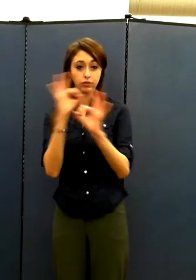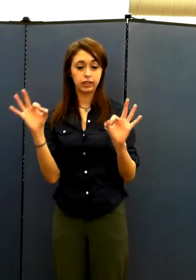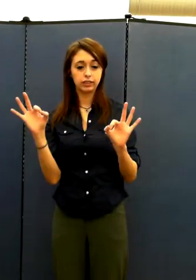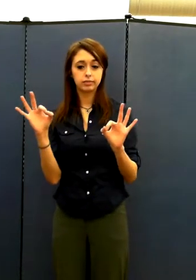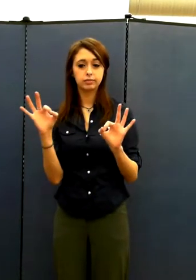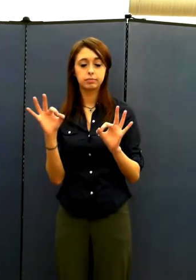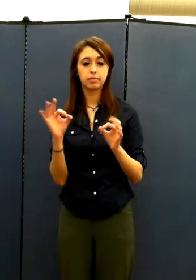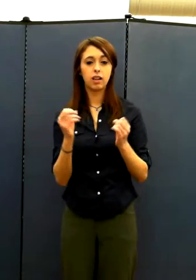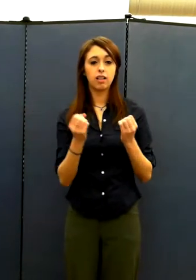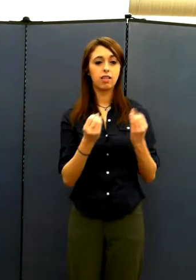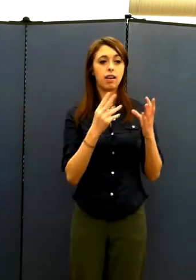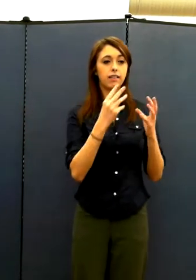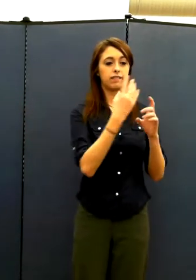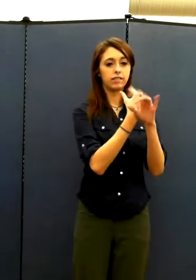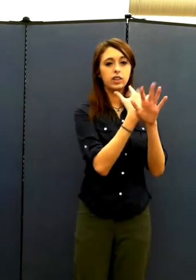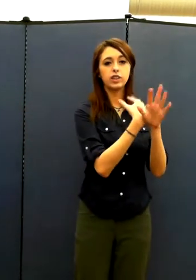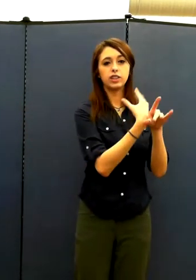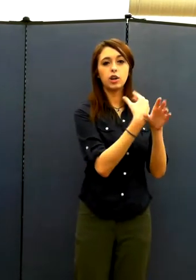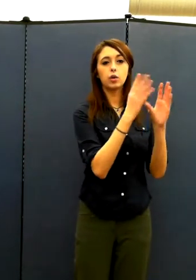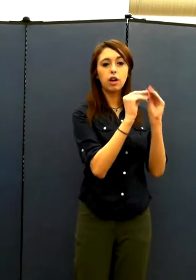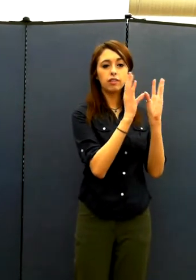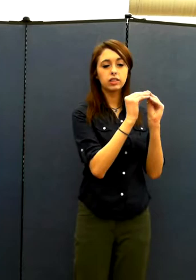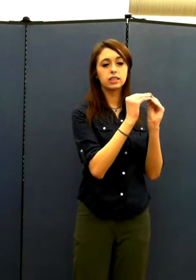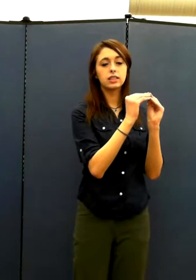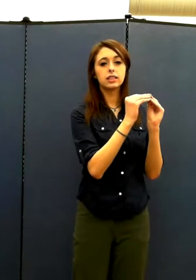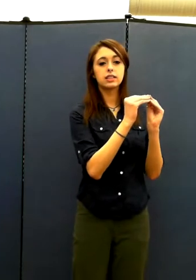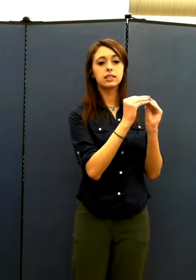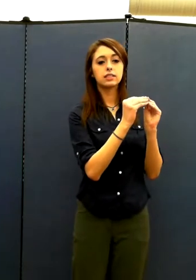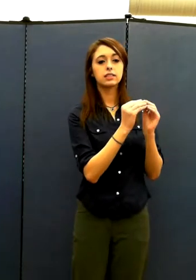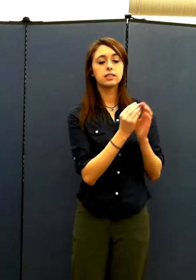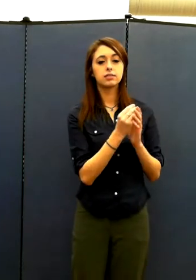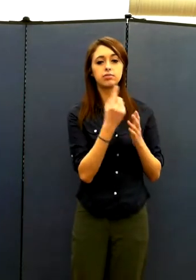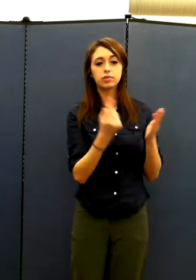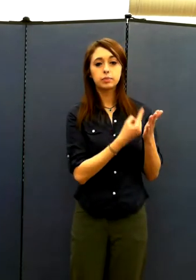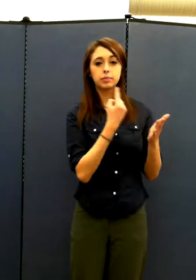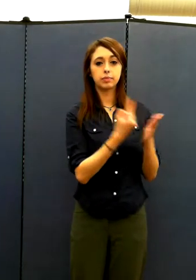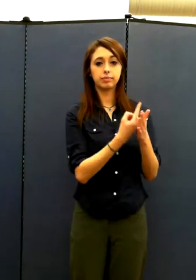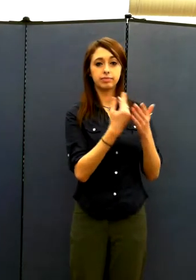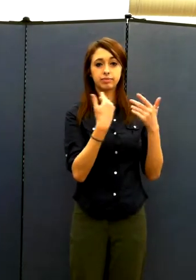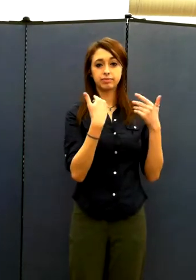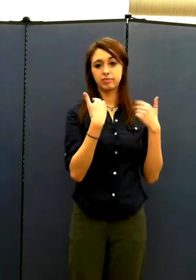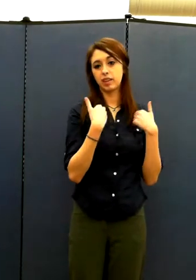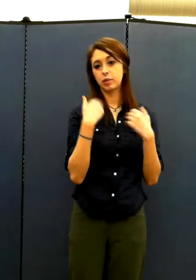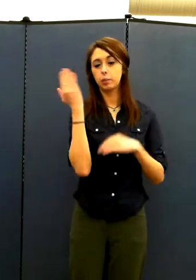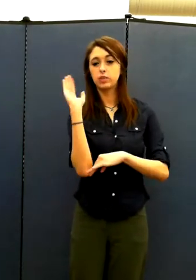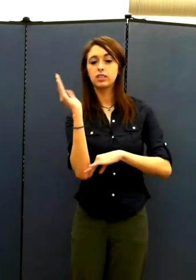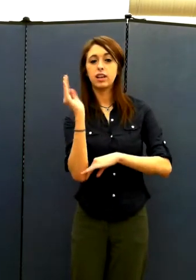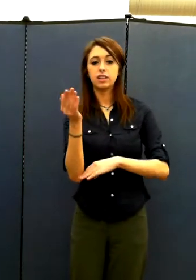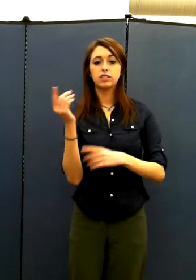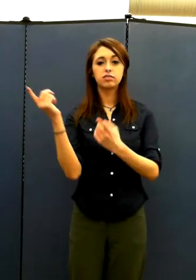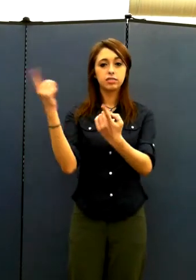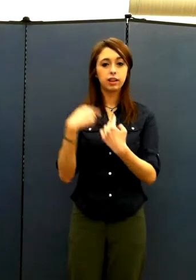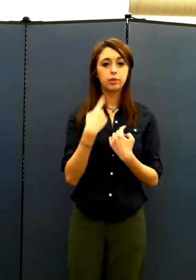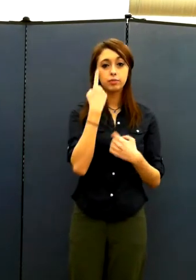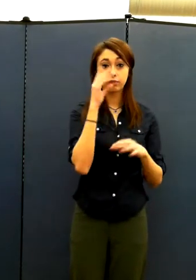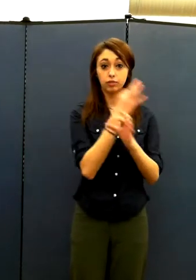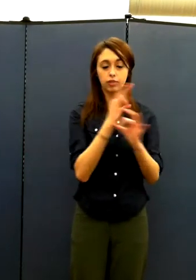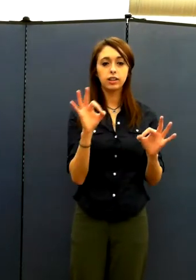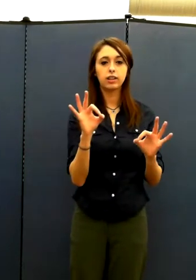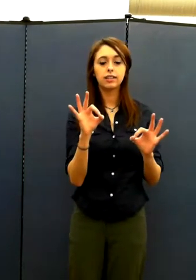video conferences. Sometimes they just bring presenters, and it's for free. The only thing you have to pay is a $5